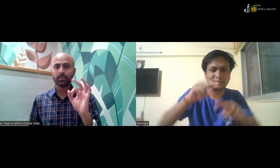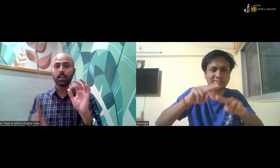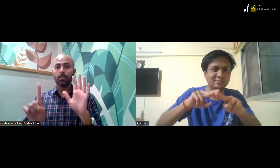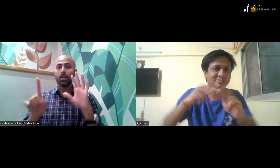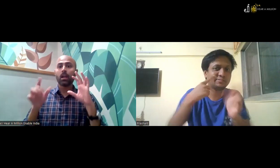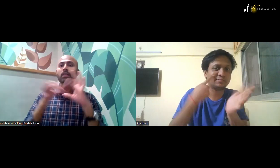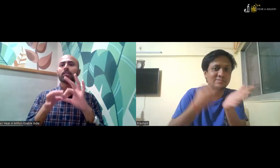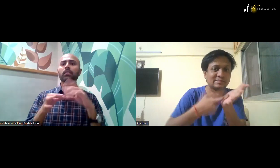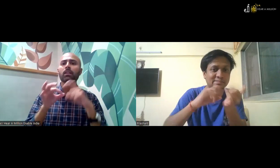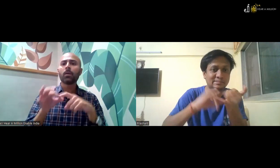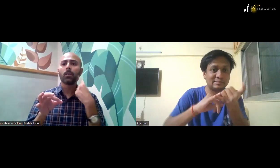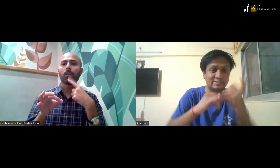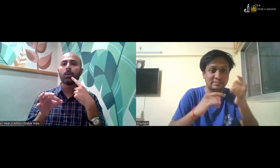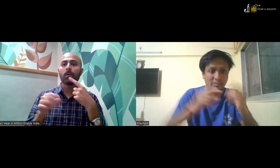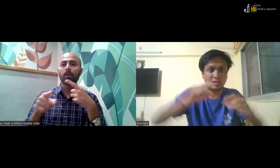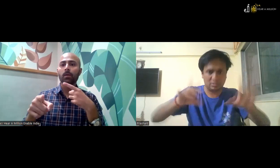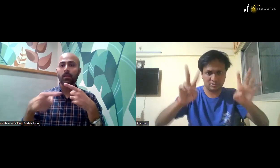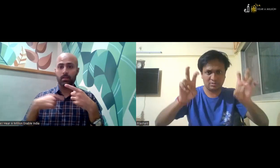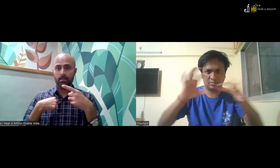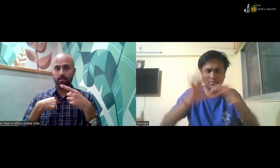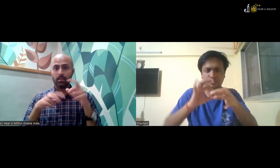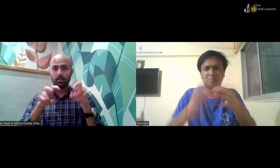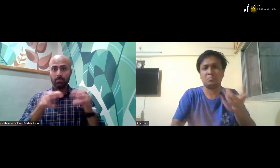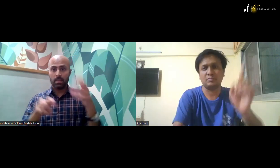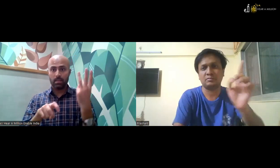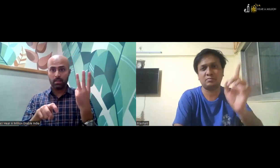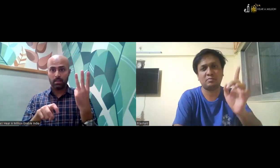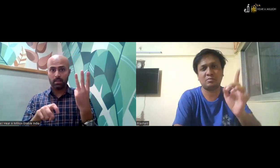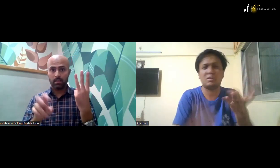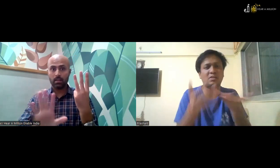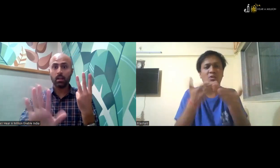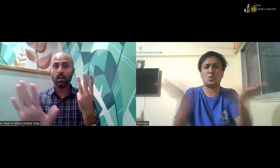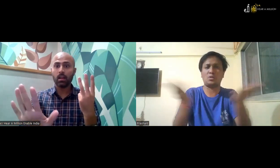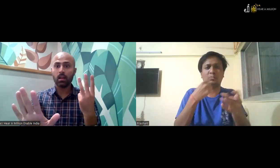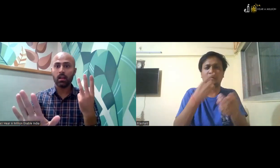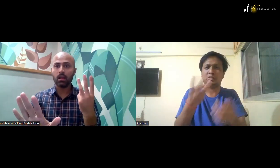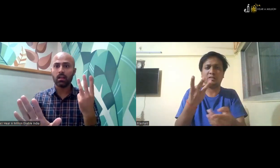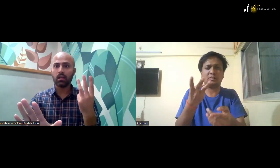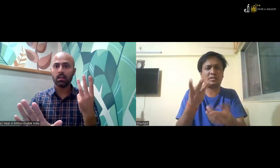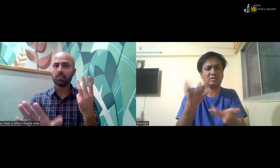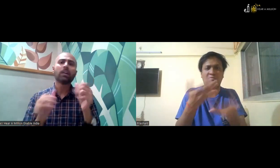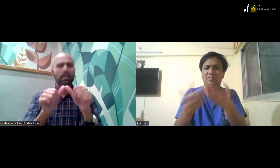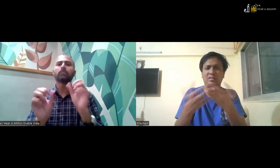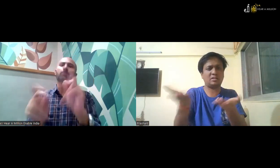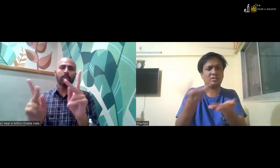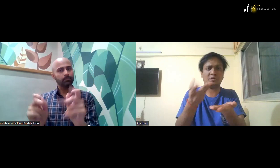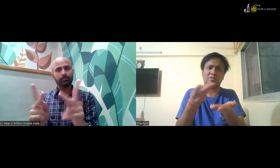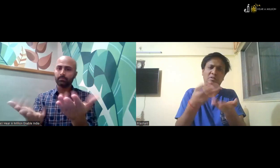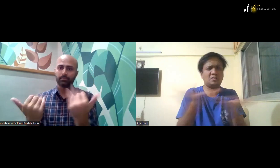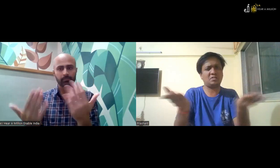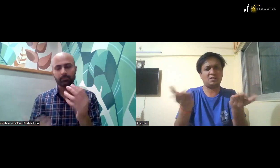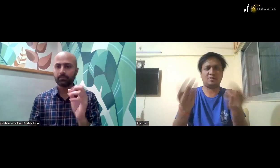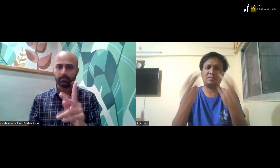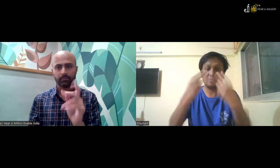So the same thing I would like to ask, if I the first thing, yeah. So whom you would like to ask? Anyone can